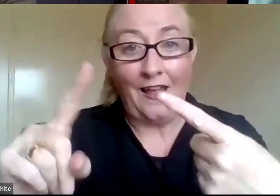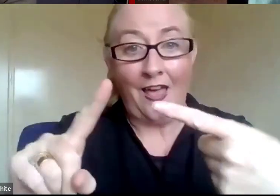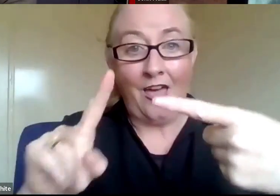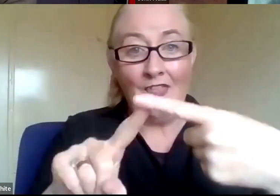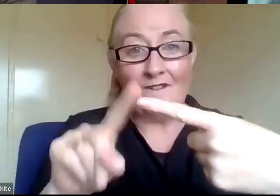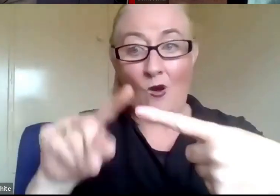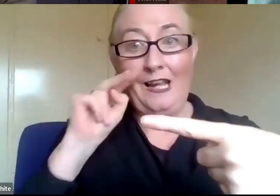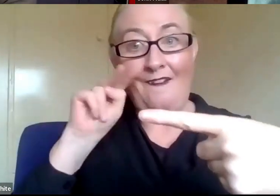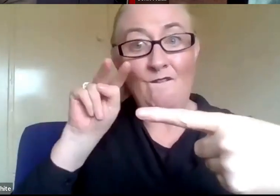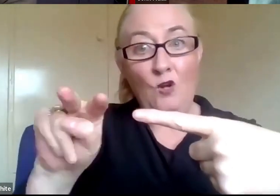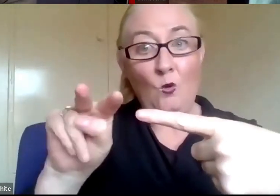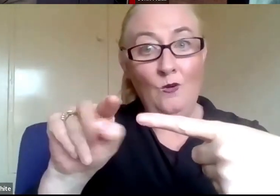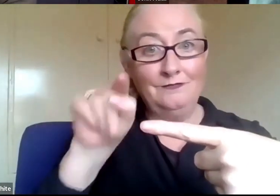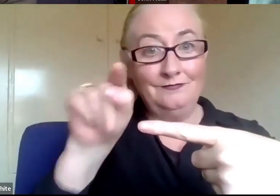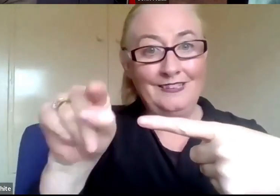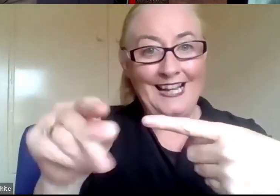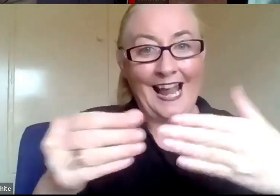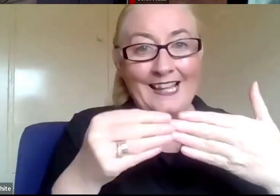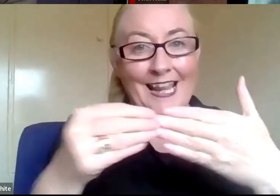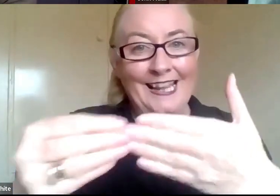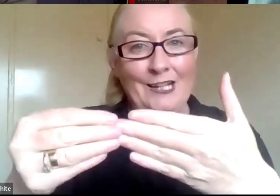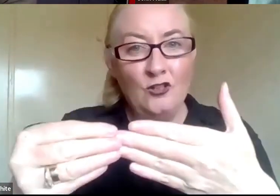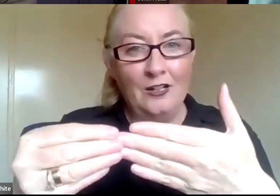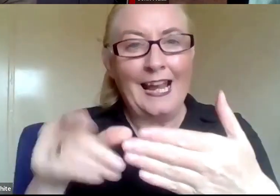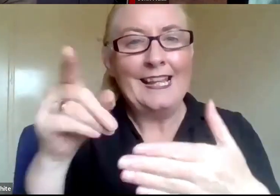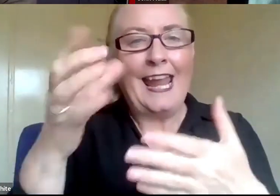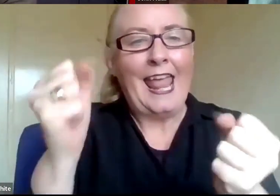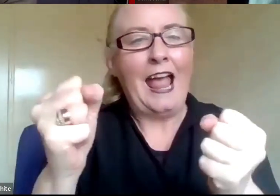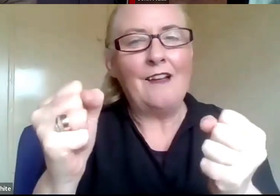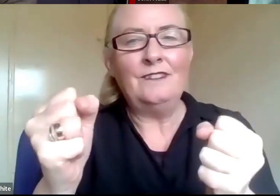as determination,